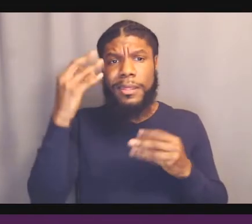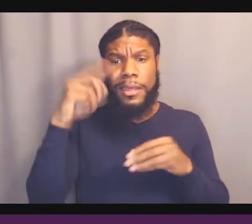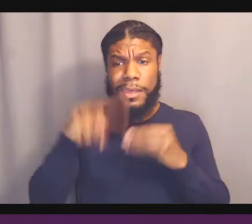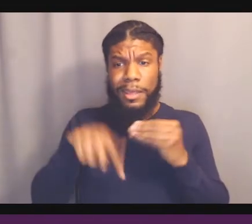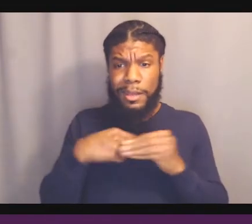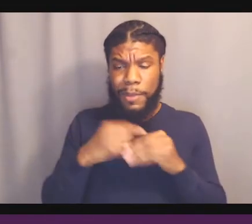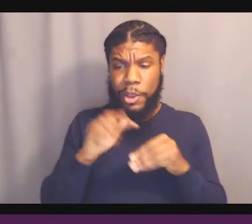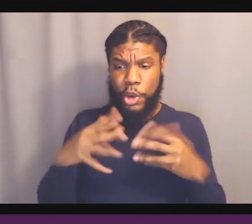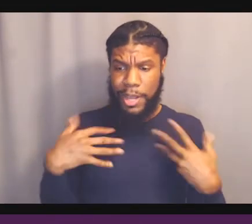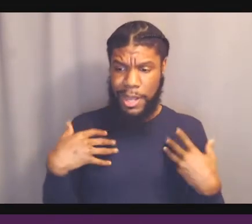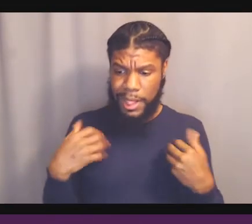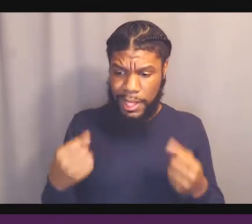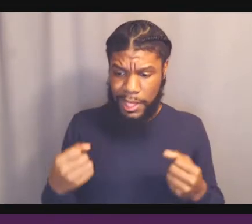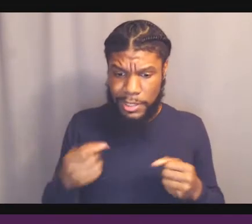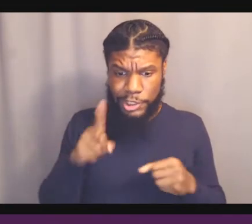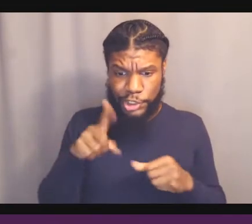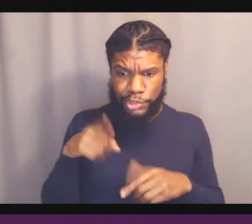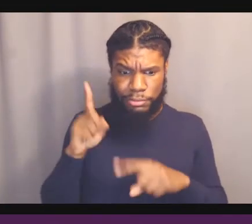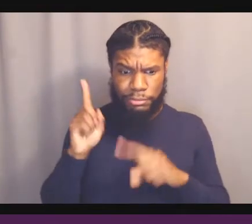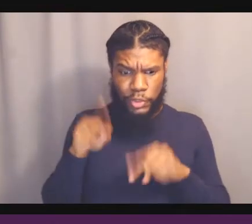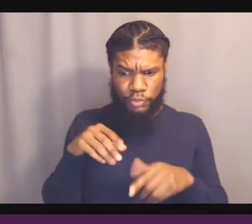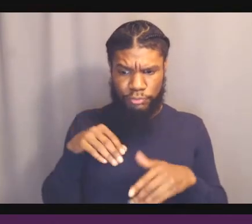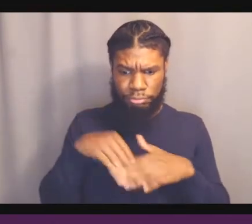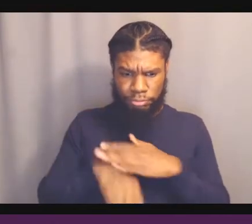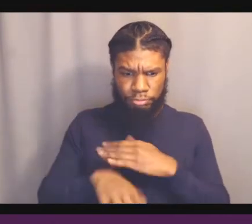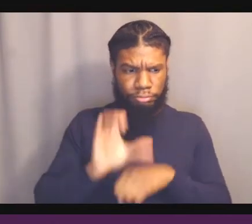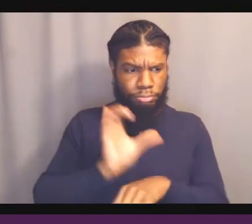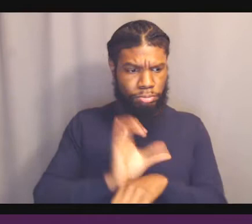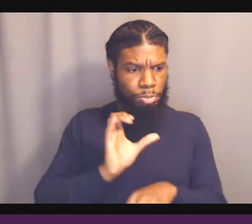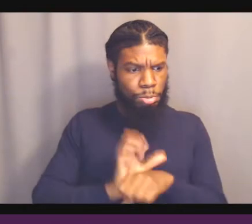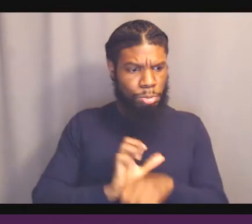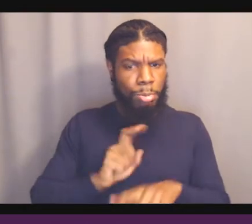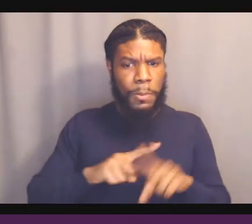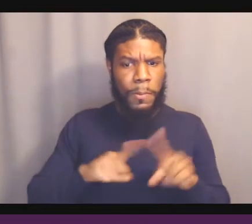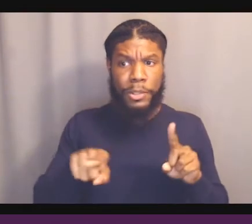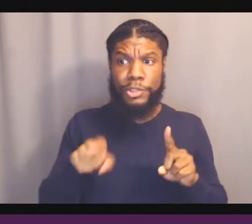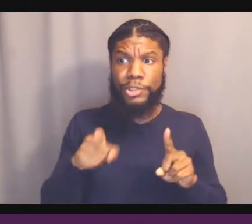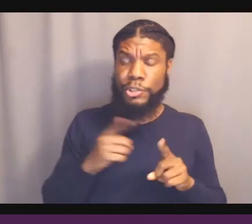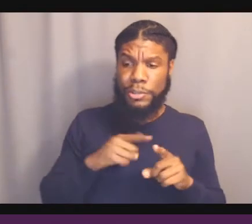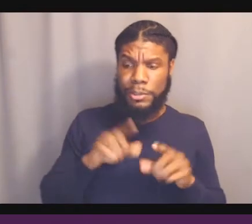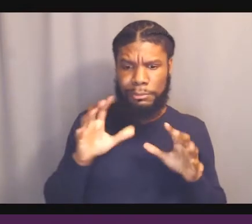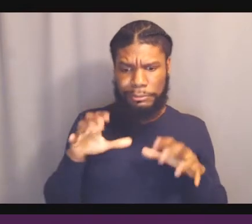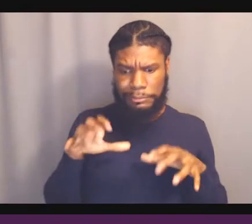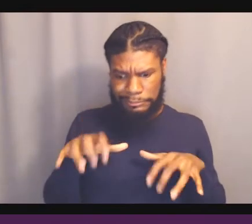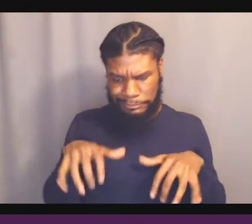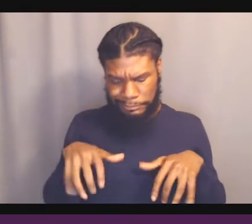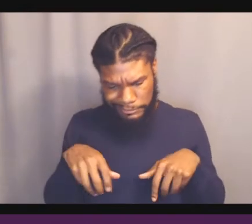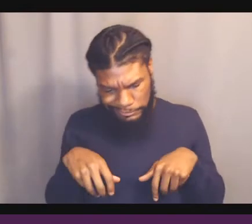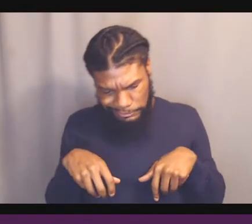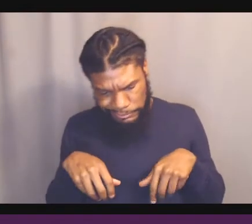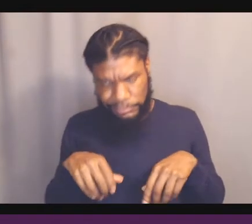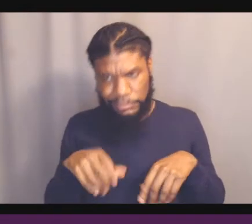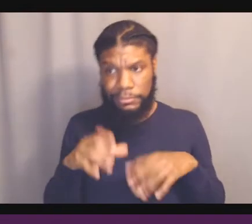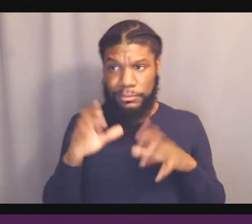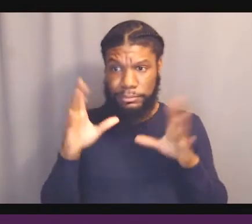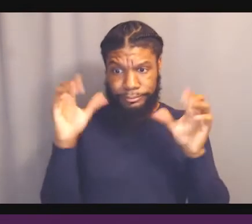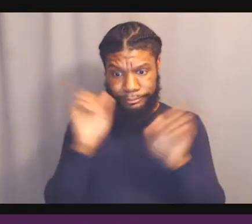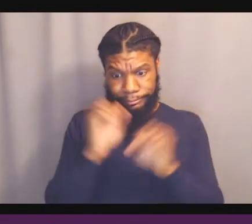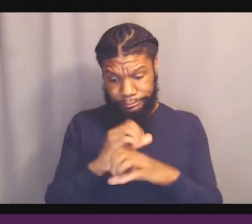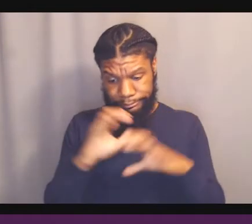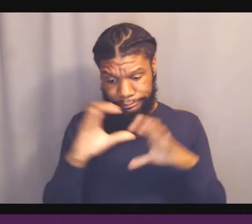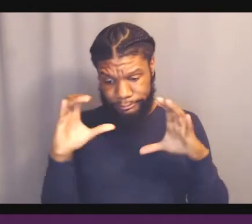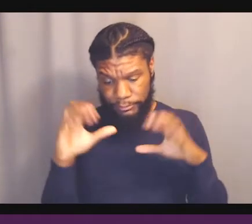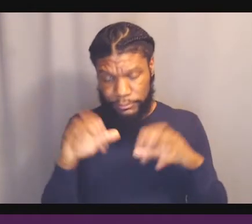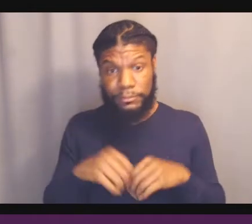healed, even though she's in the church, which means, oh God, after you've